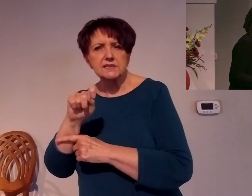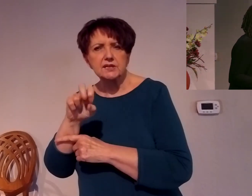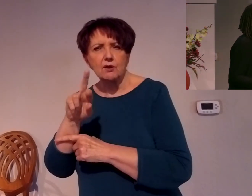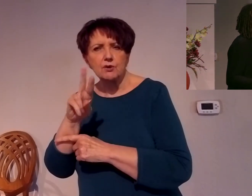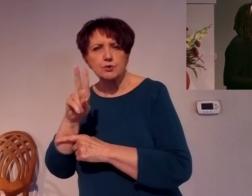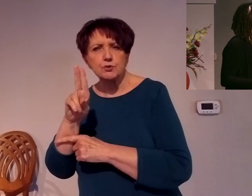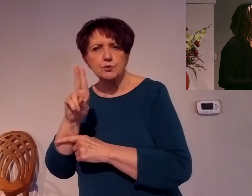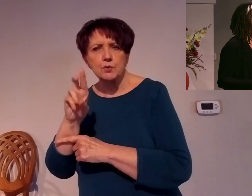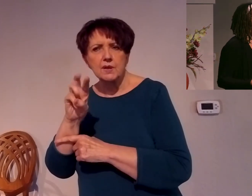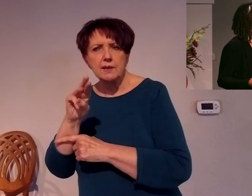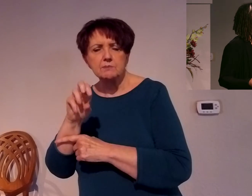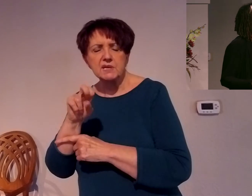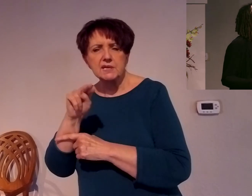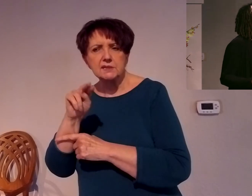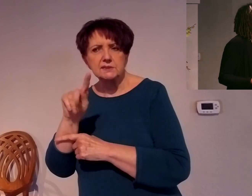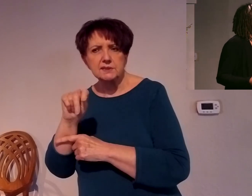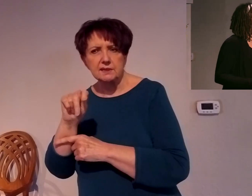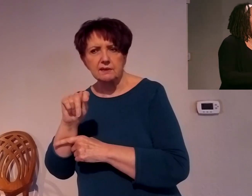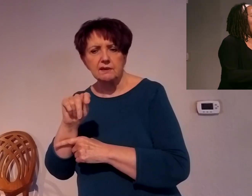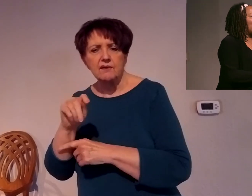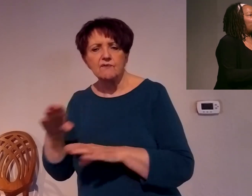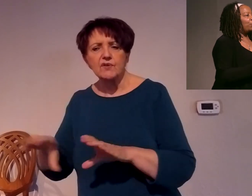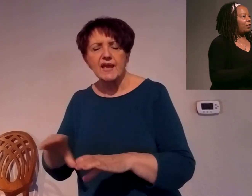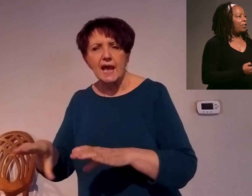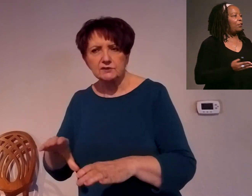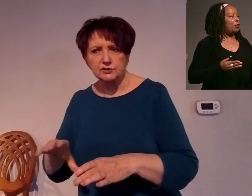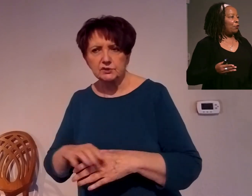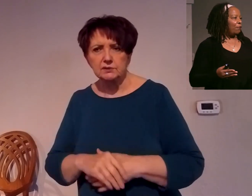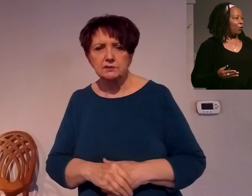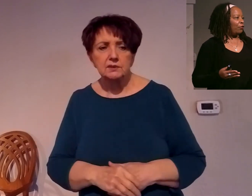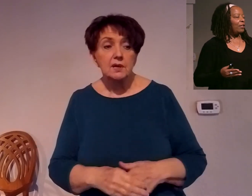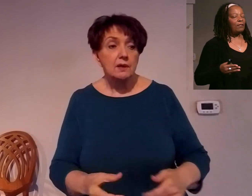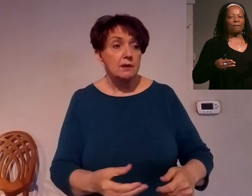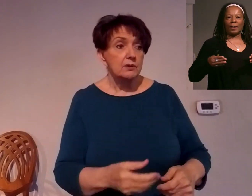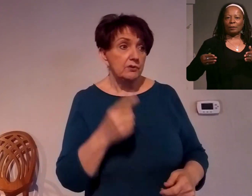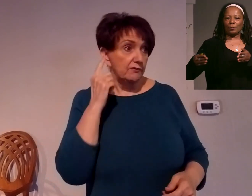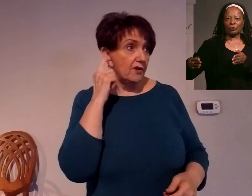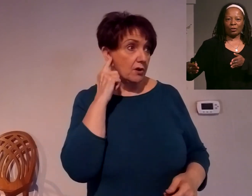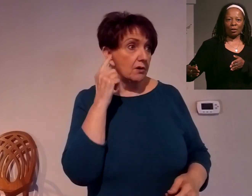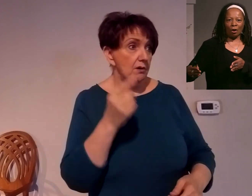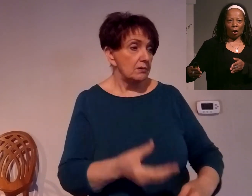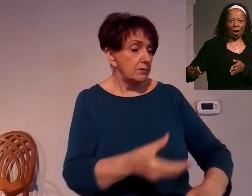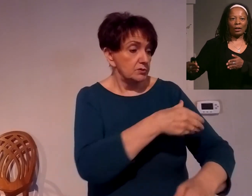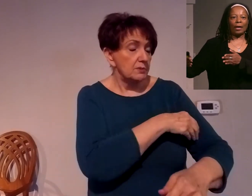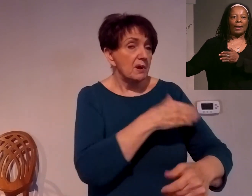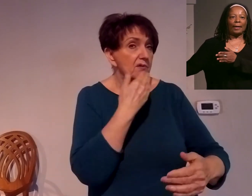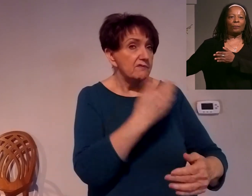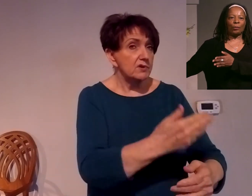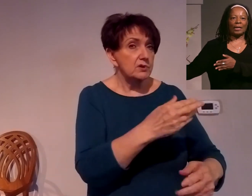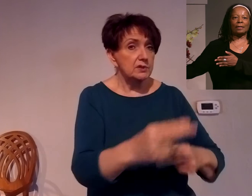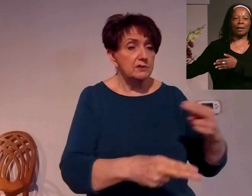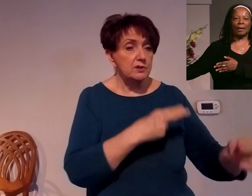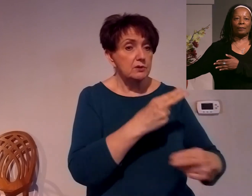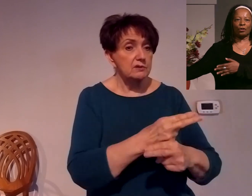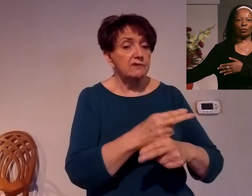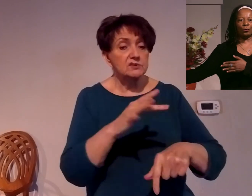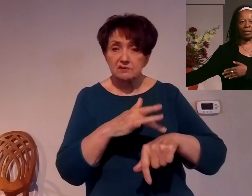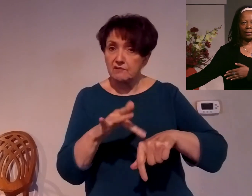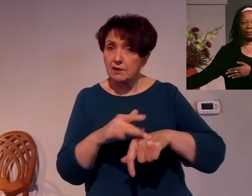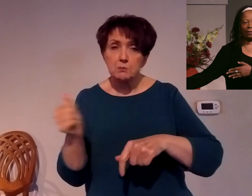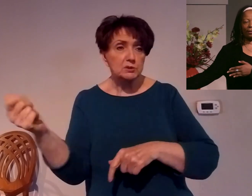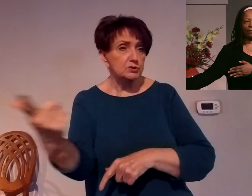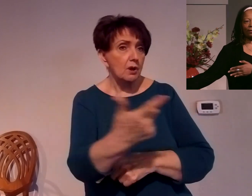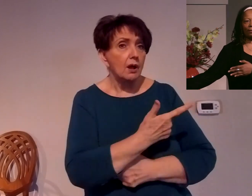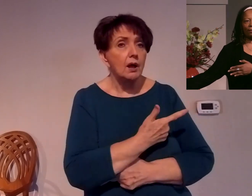So many of you have heard us say, there's a power for good in the universe. It is available to all, and we can